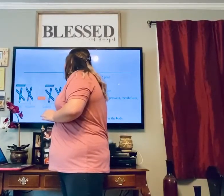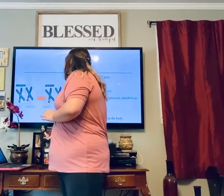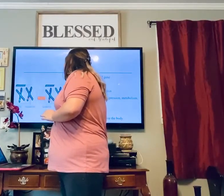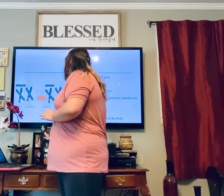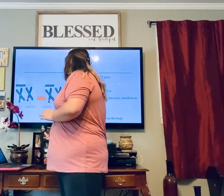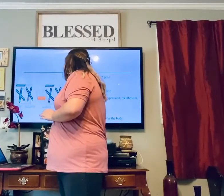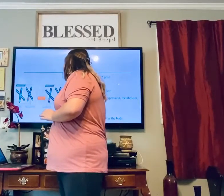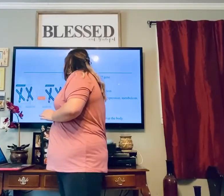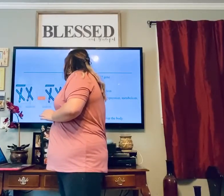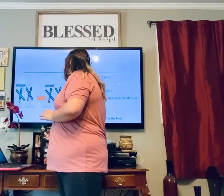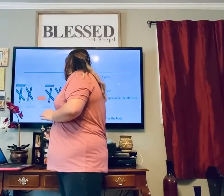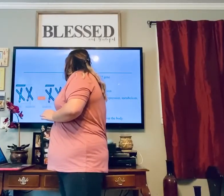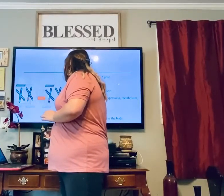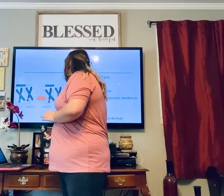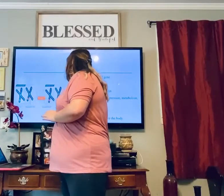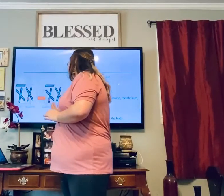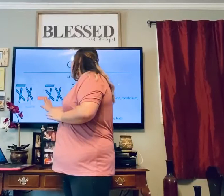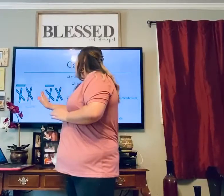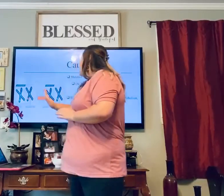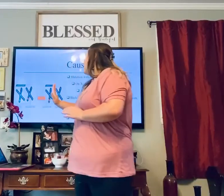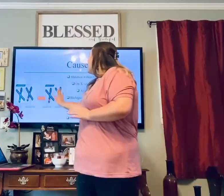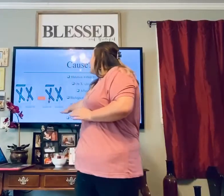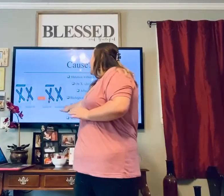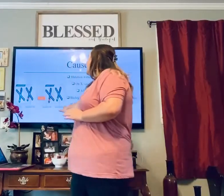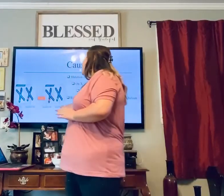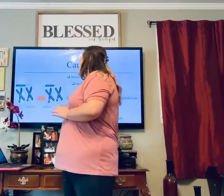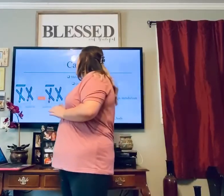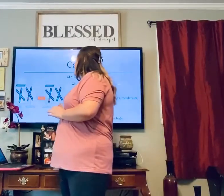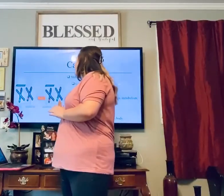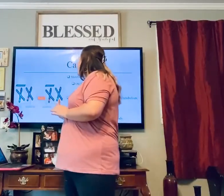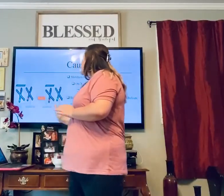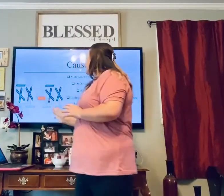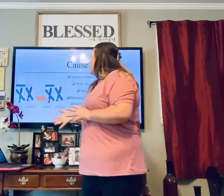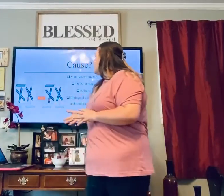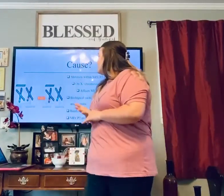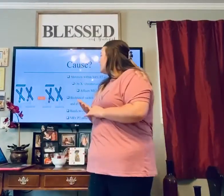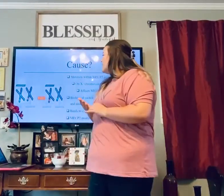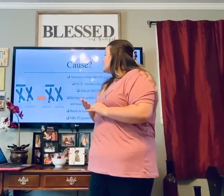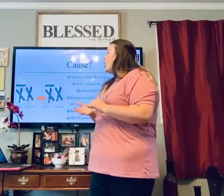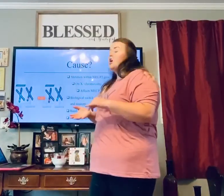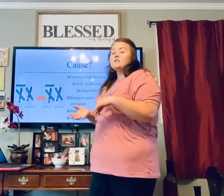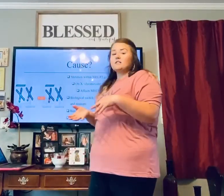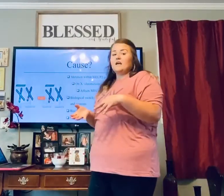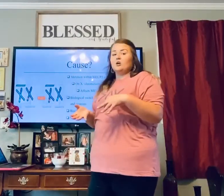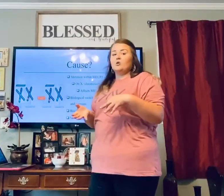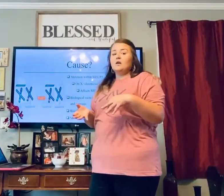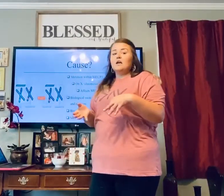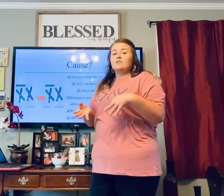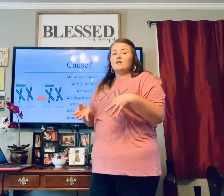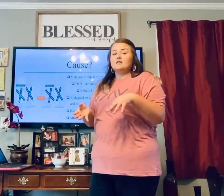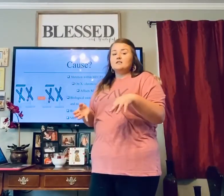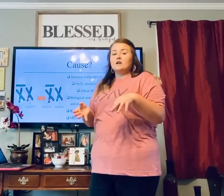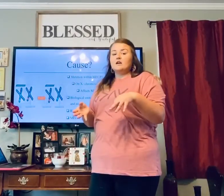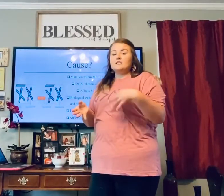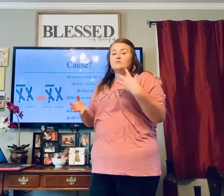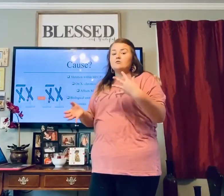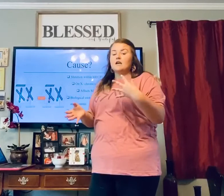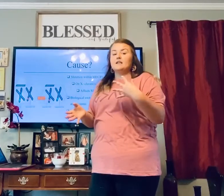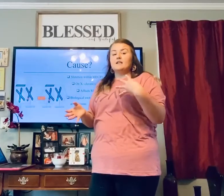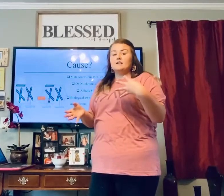the normal one on, or the mutated one on. So it's hard to tell that this is mutated unless